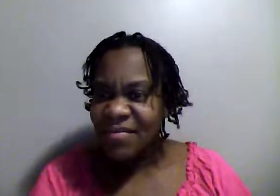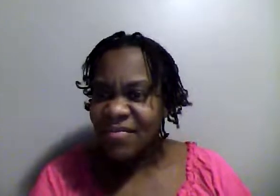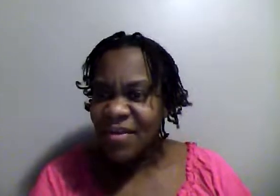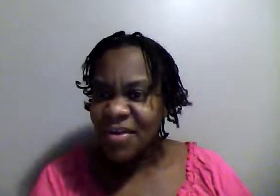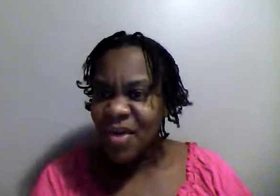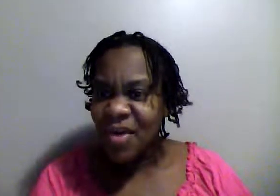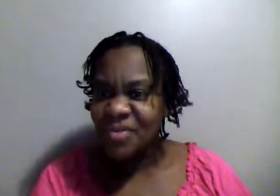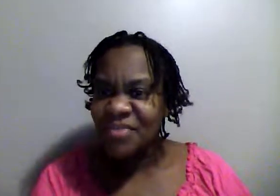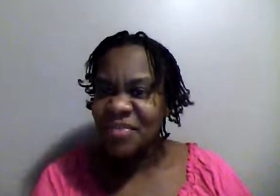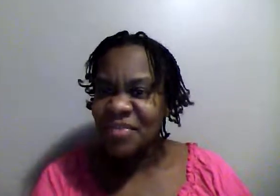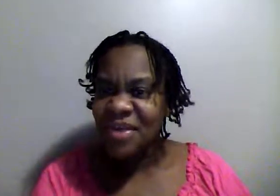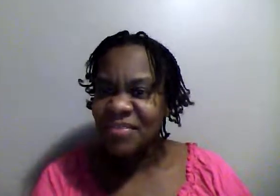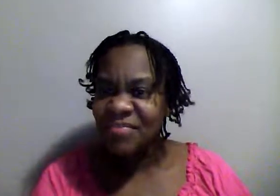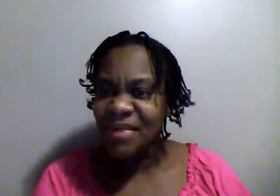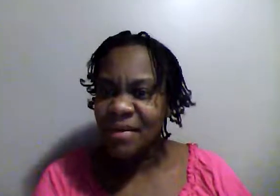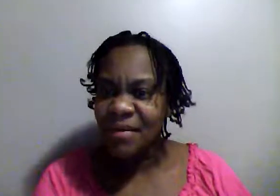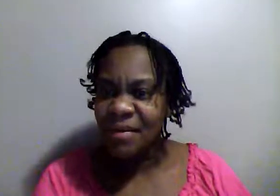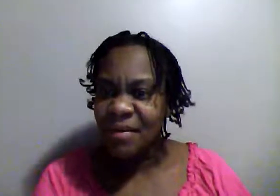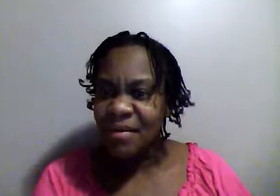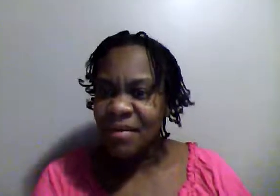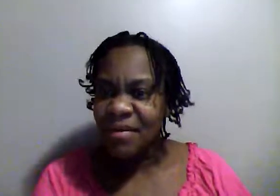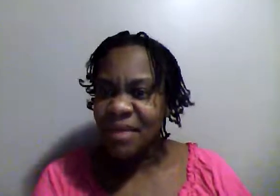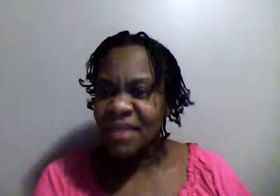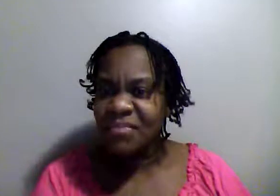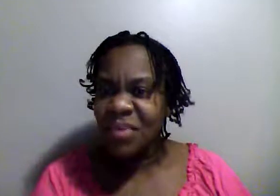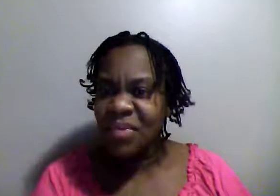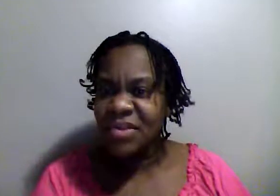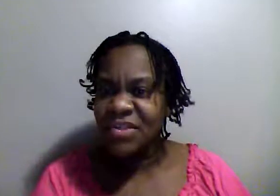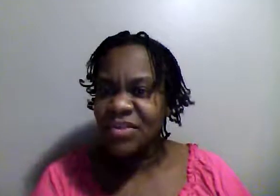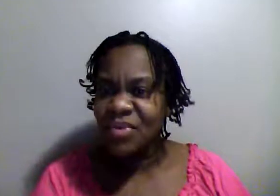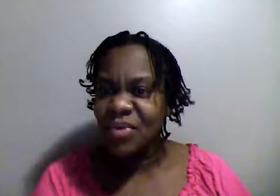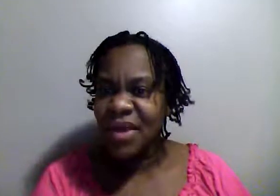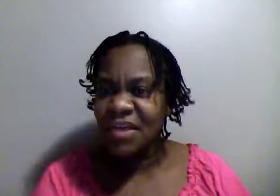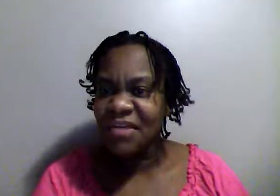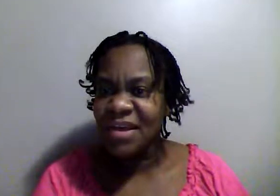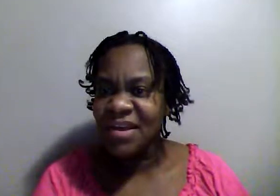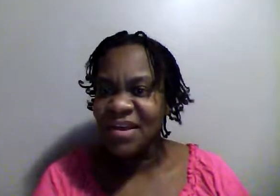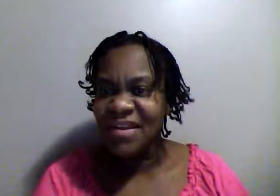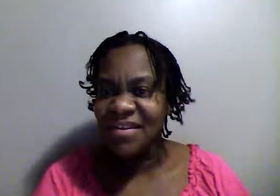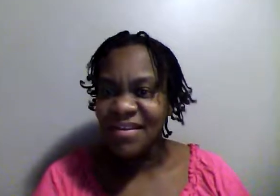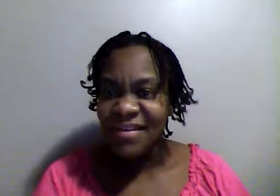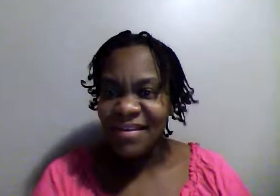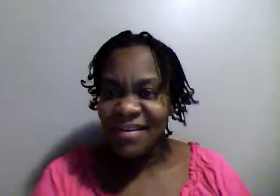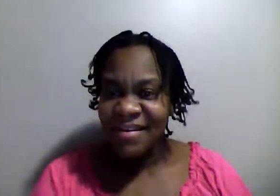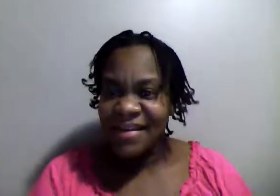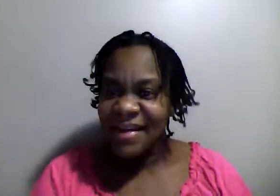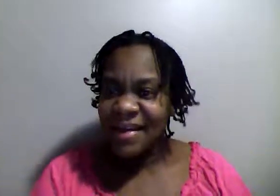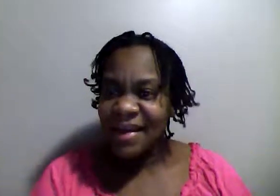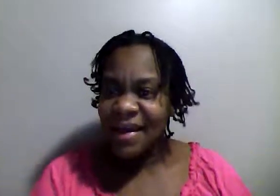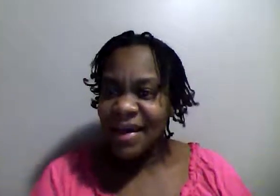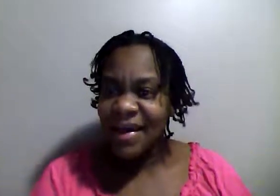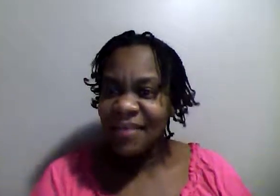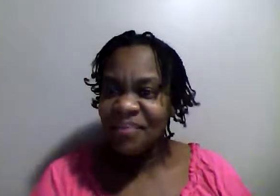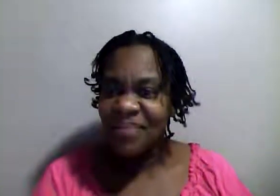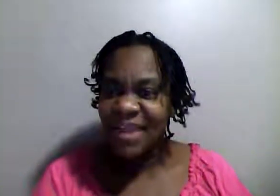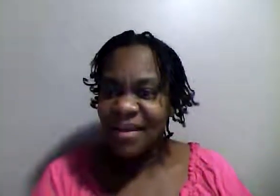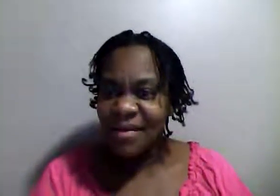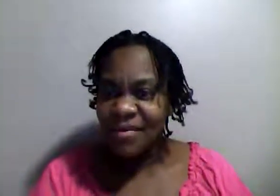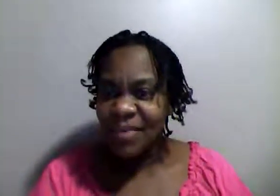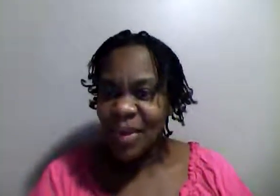40 pounds of tomato. Yes, peppers too. I agree, Nikki. Yeah. Well,